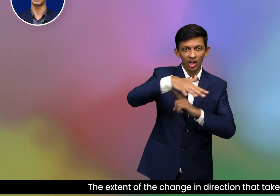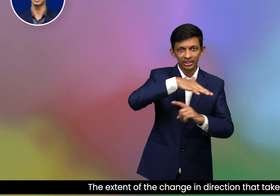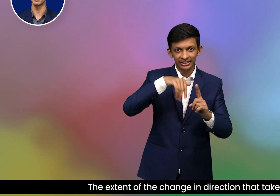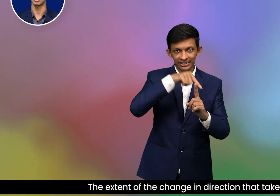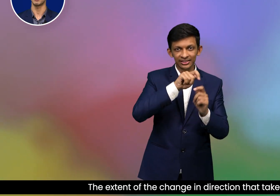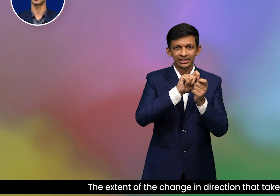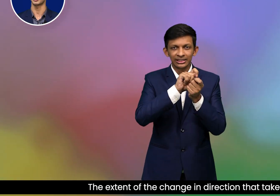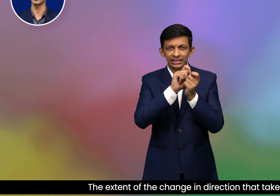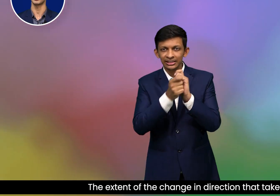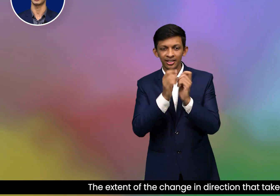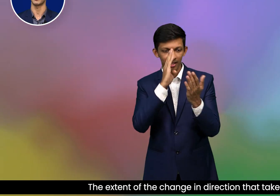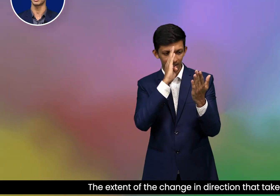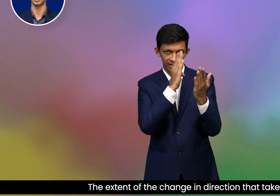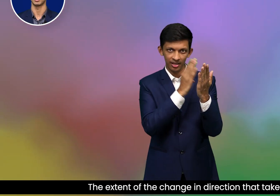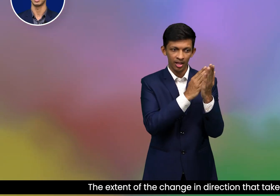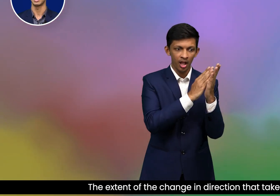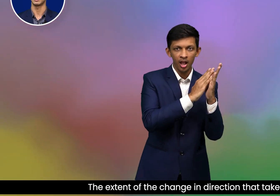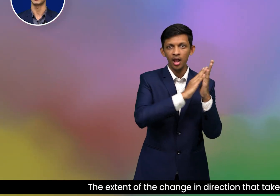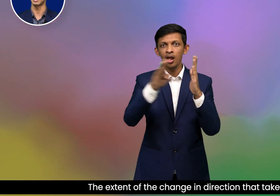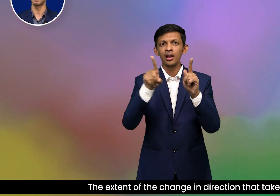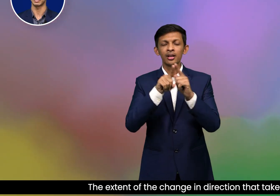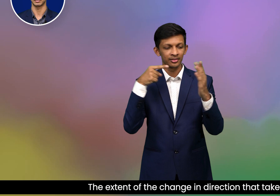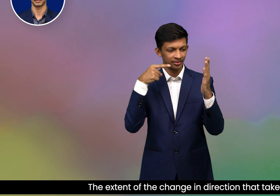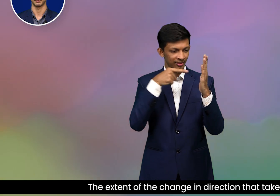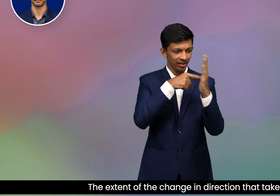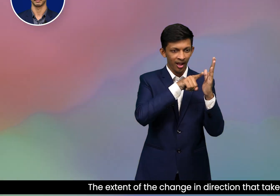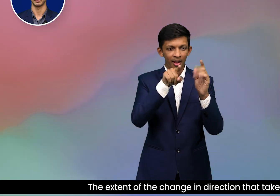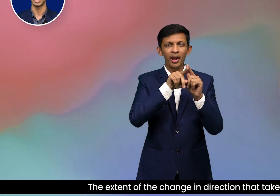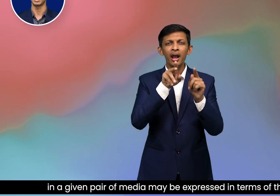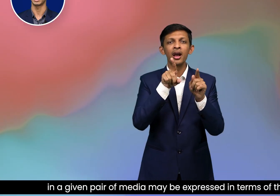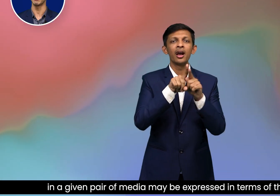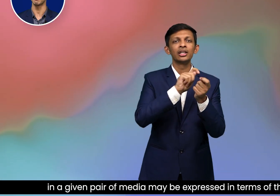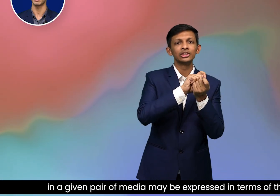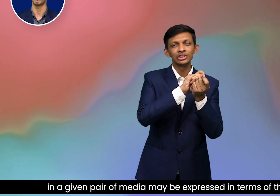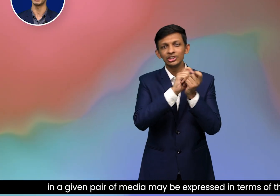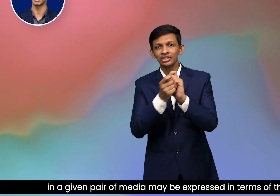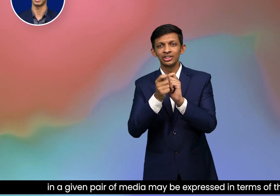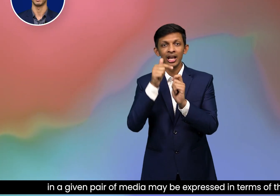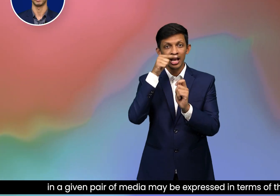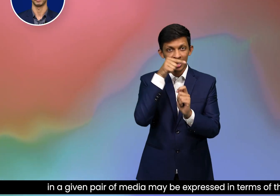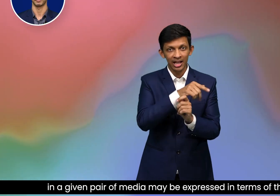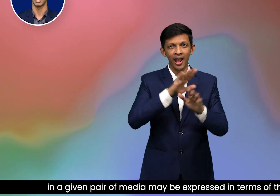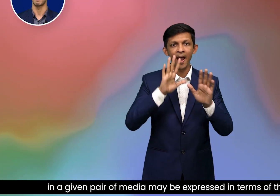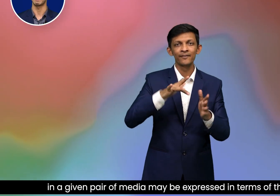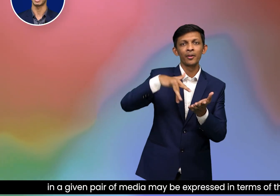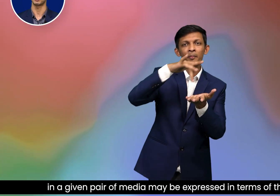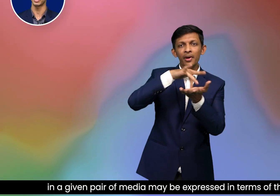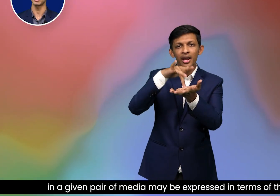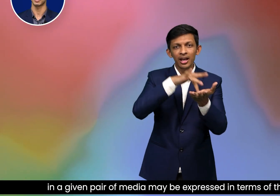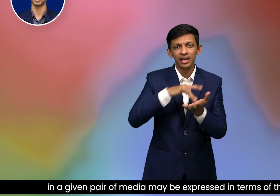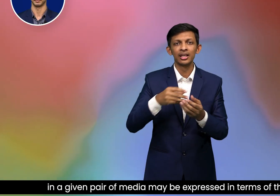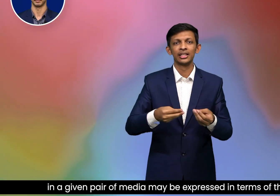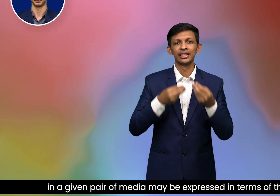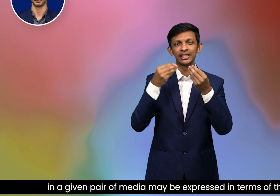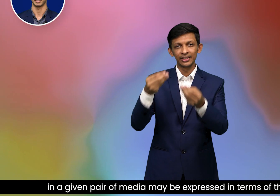The extent of the change in the direction that take place in a given pair of media may be